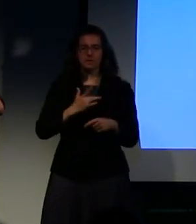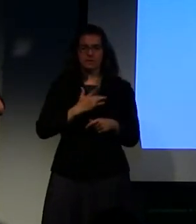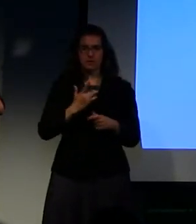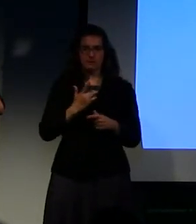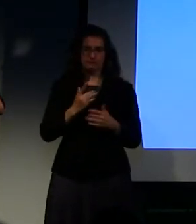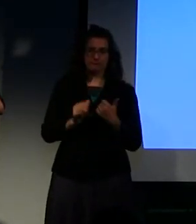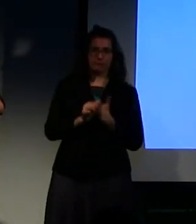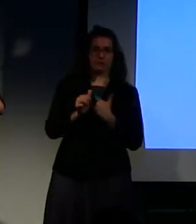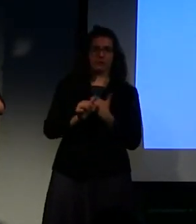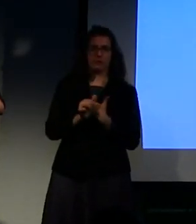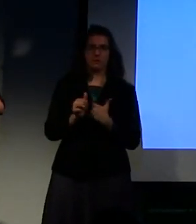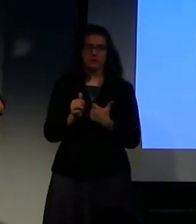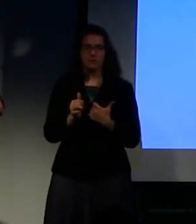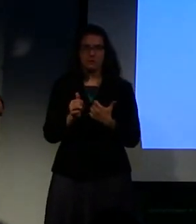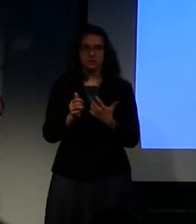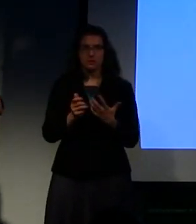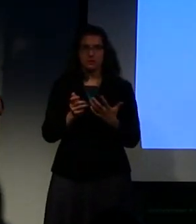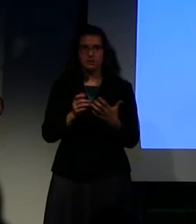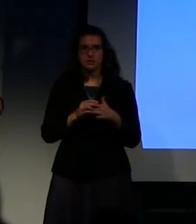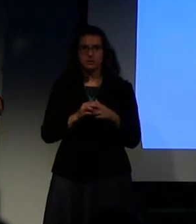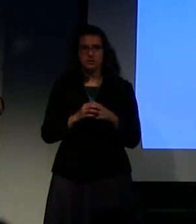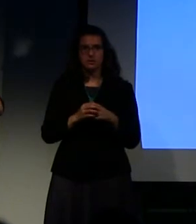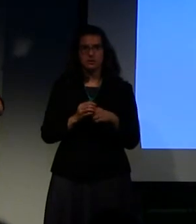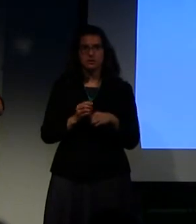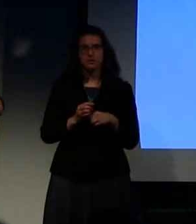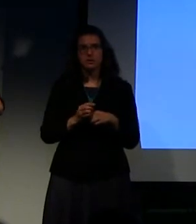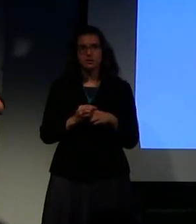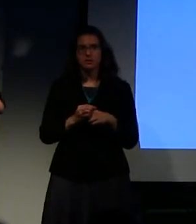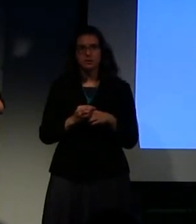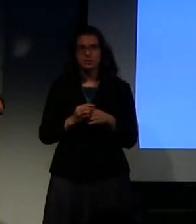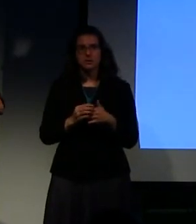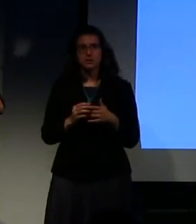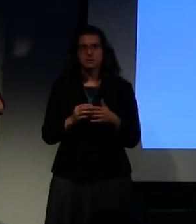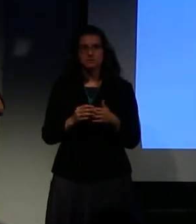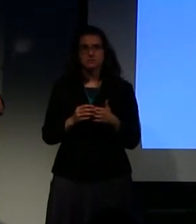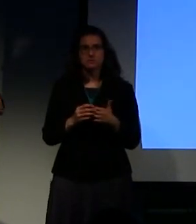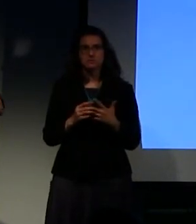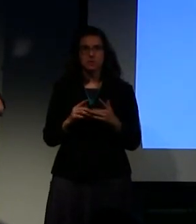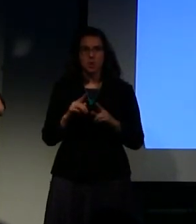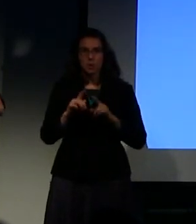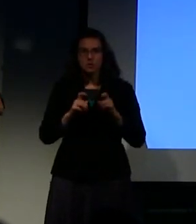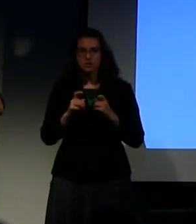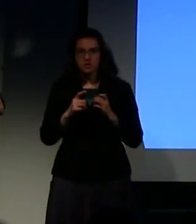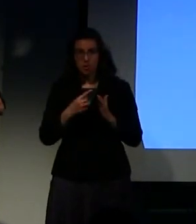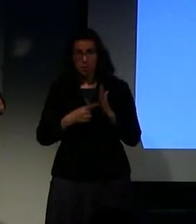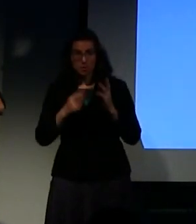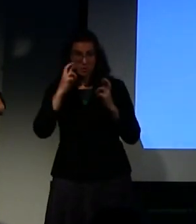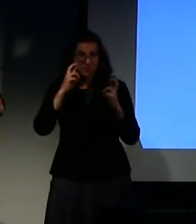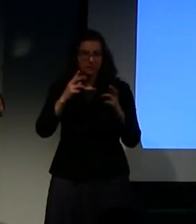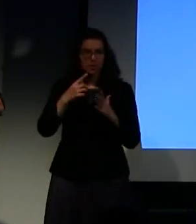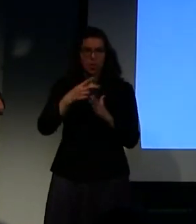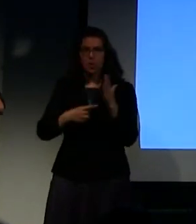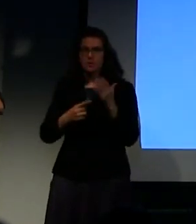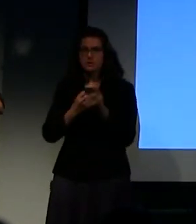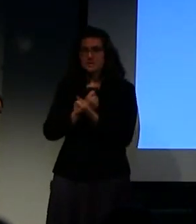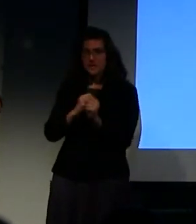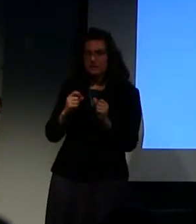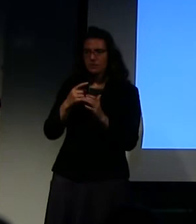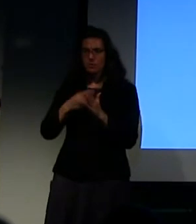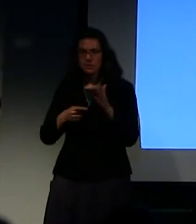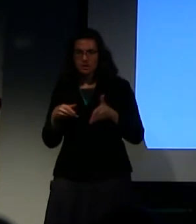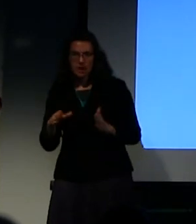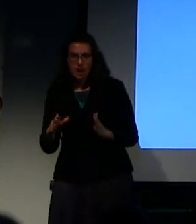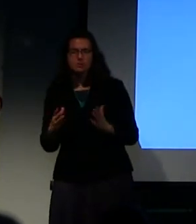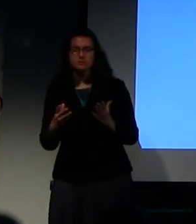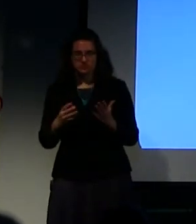way, and at times, questioning what's respectful, what's safe, what's allowed. I